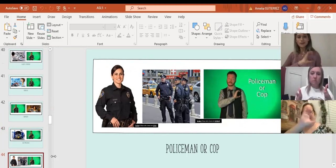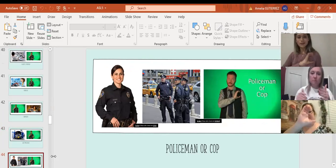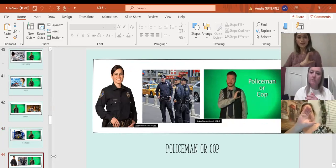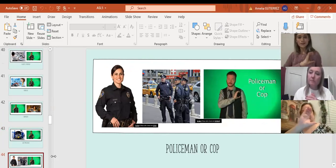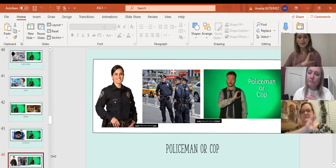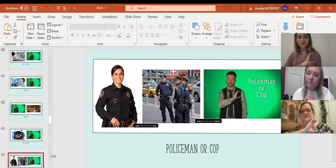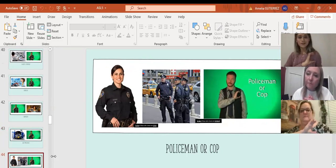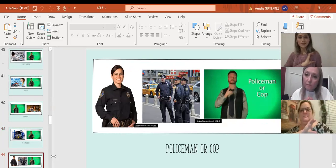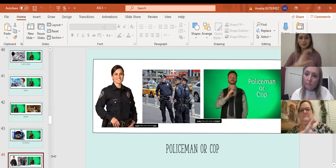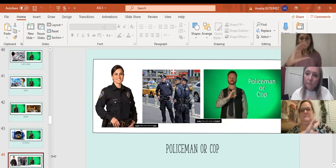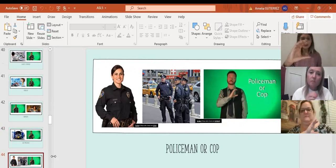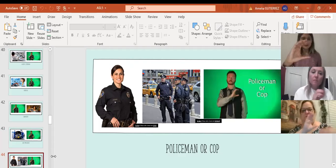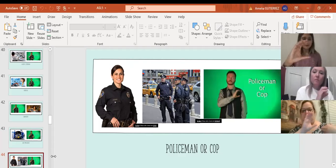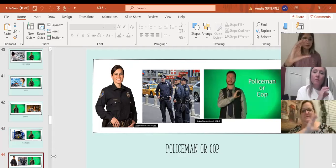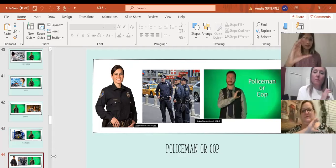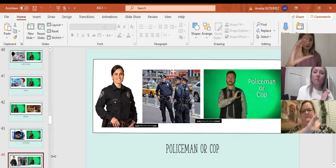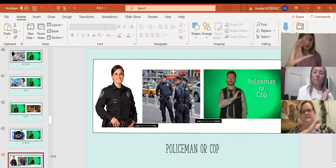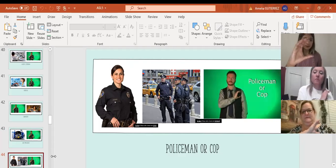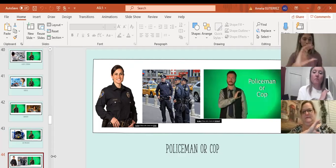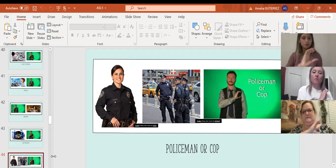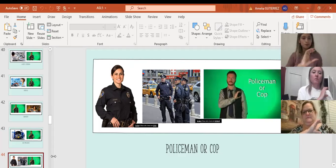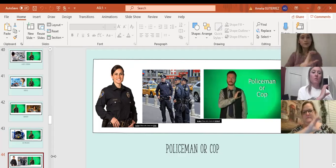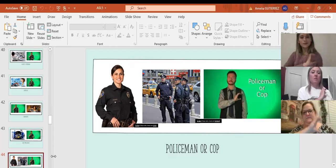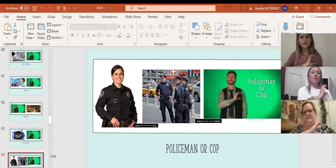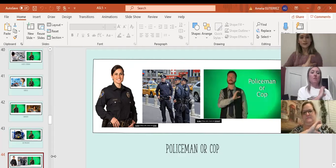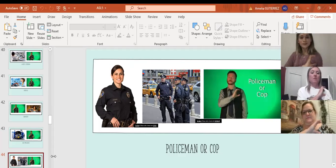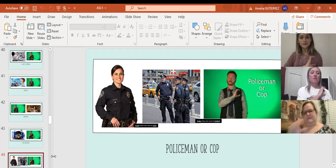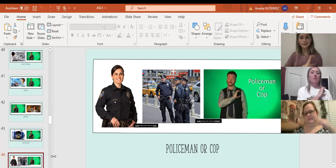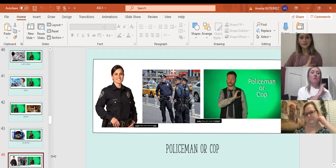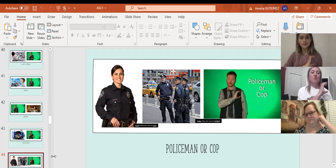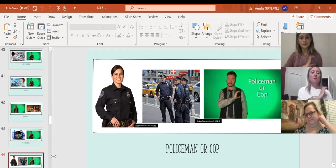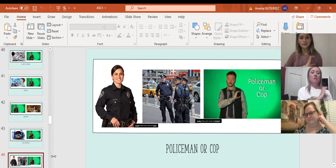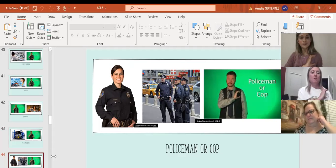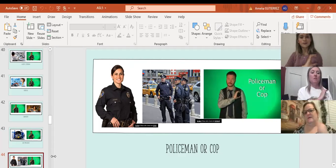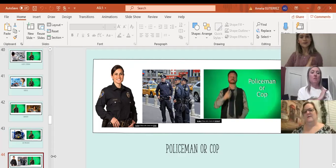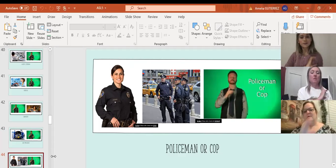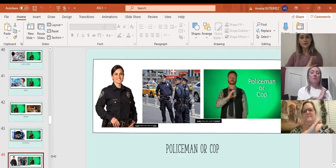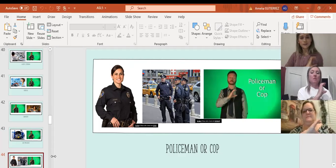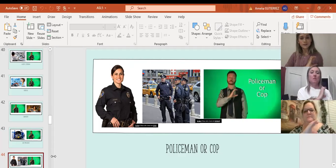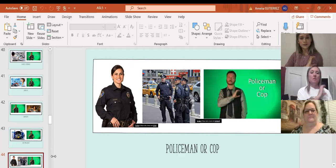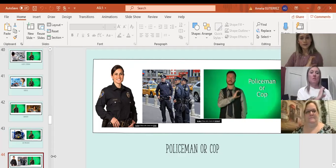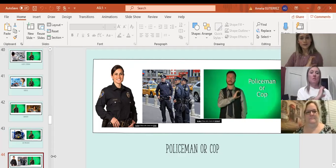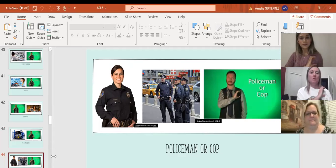Police, the C on your chest, C, police.